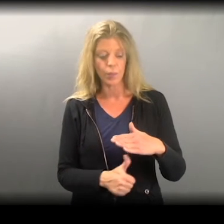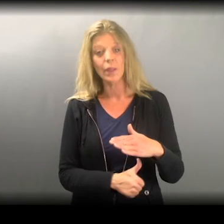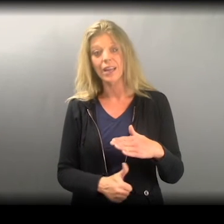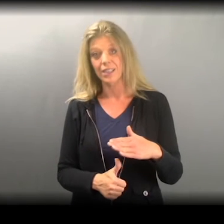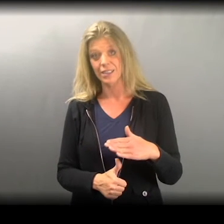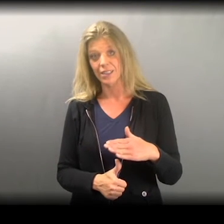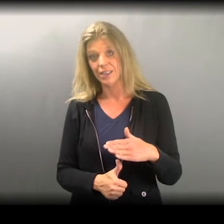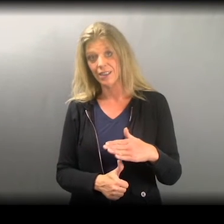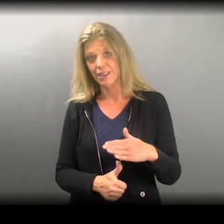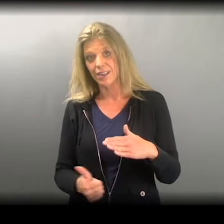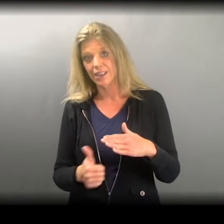under,